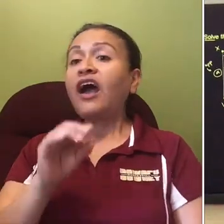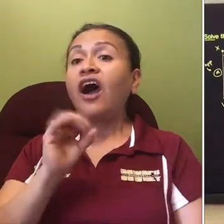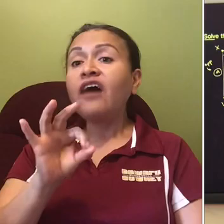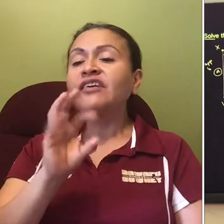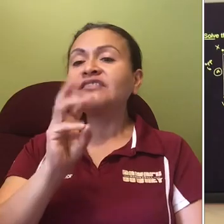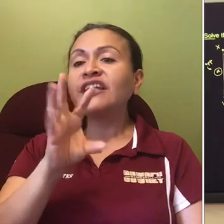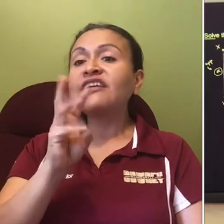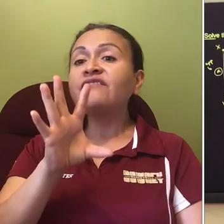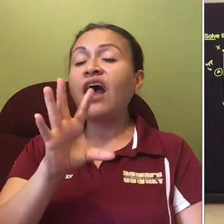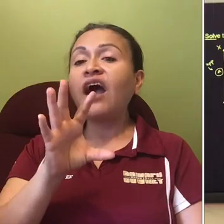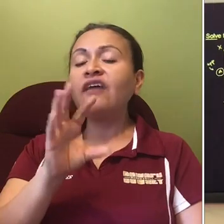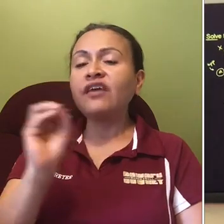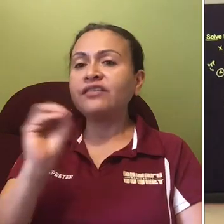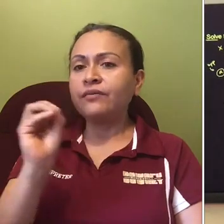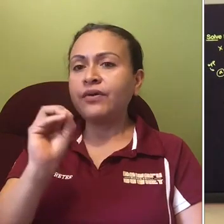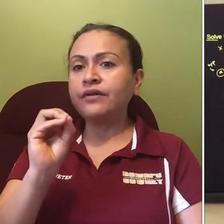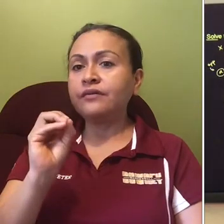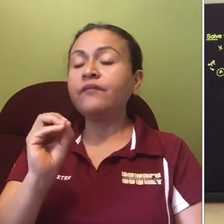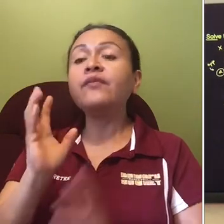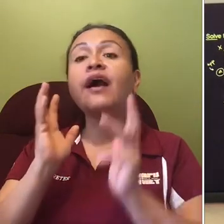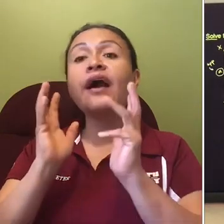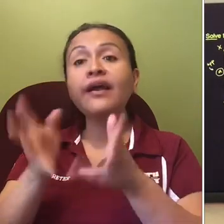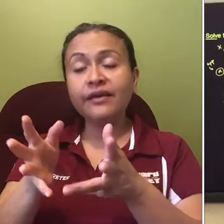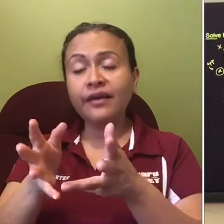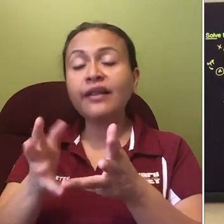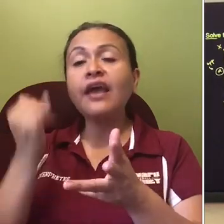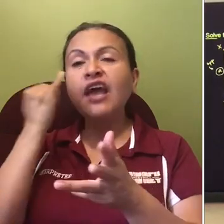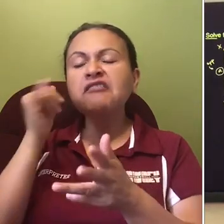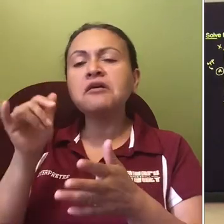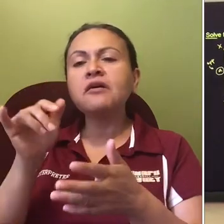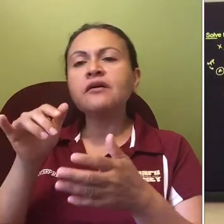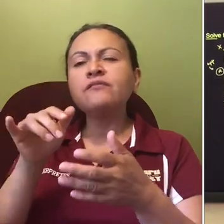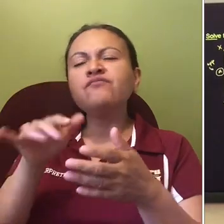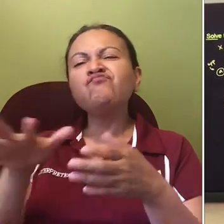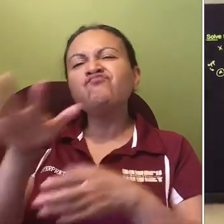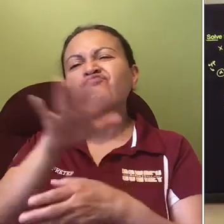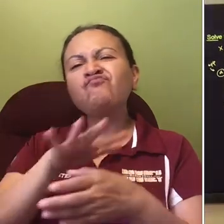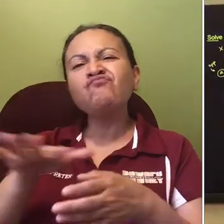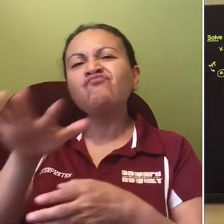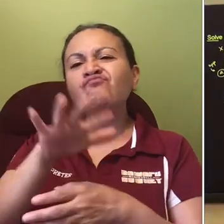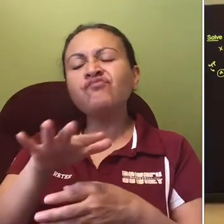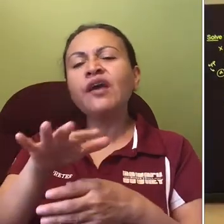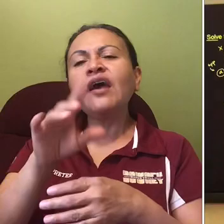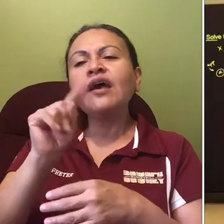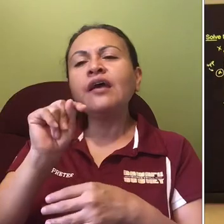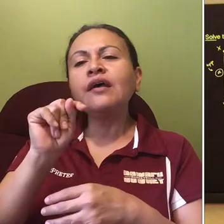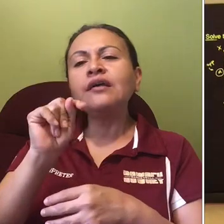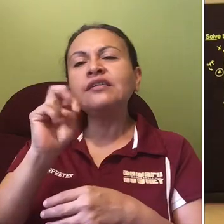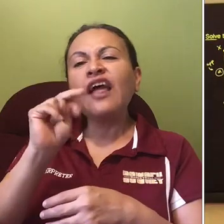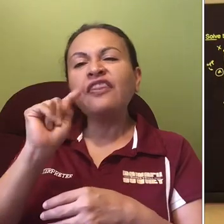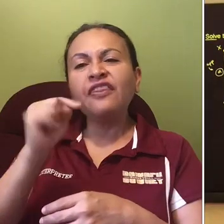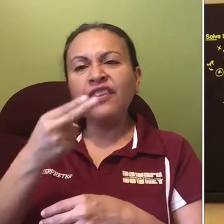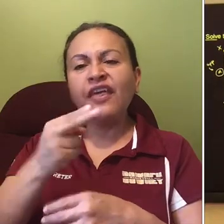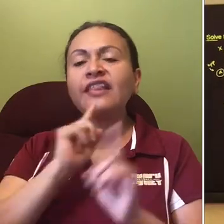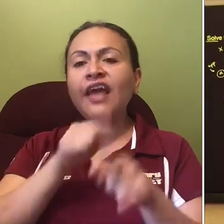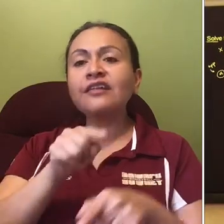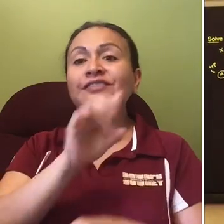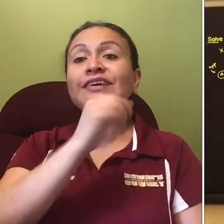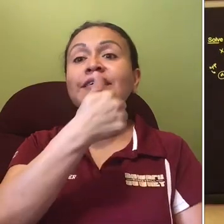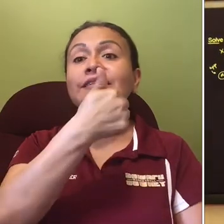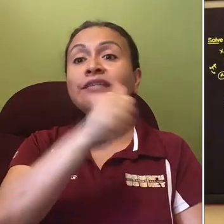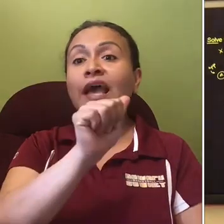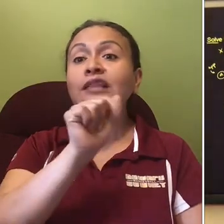degrees. And I get, if I round to the nearest tenth, like they asked me to, I get 10.7.